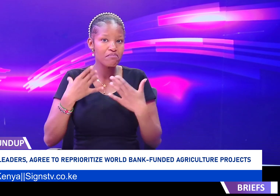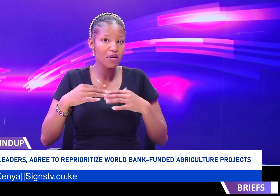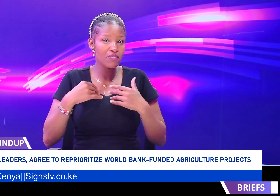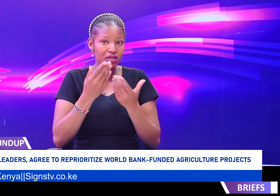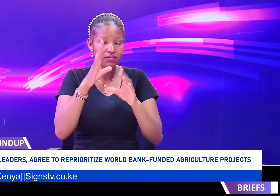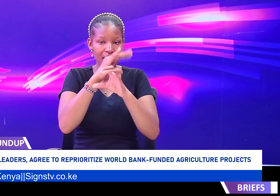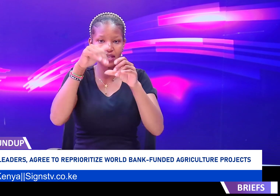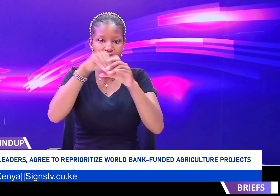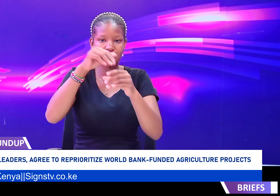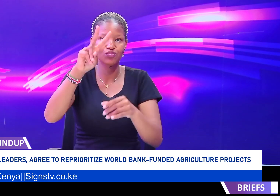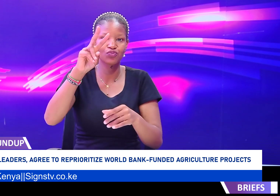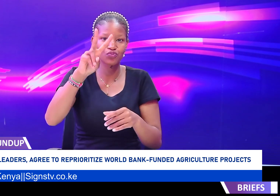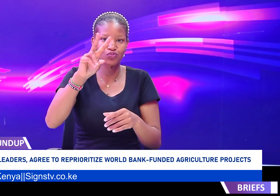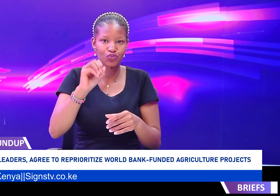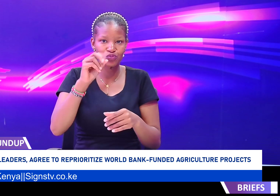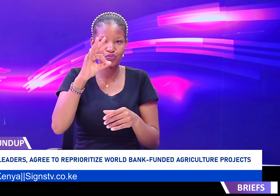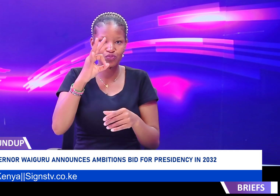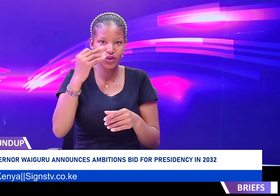vie for presidency in 2032.